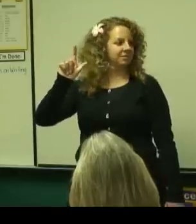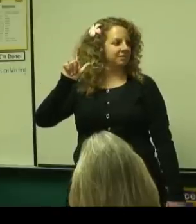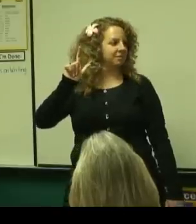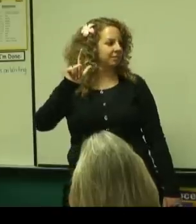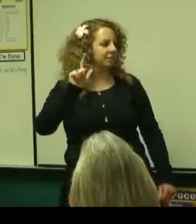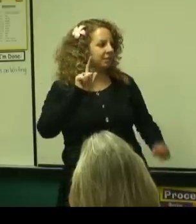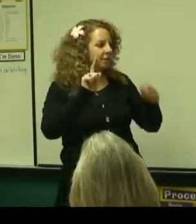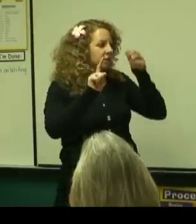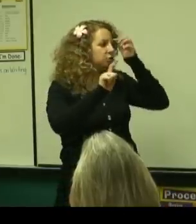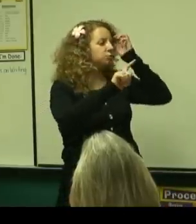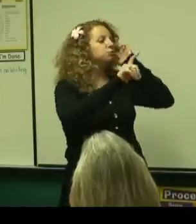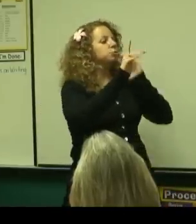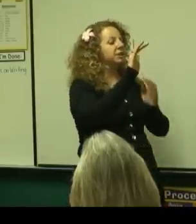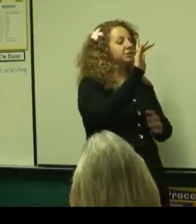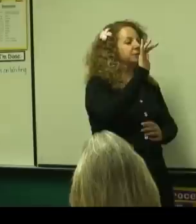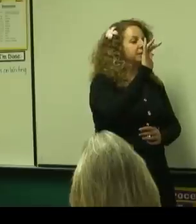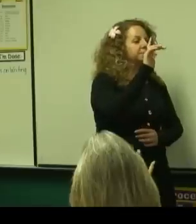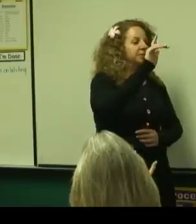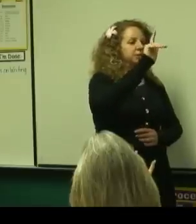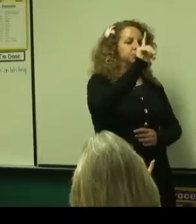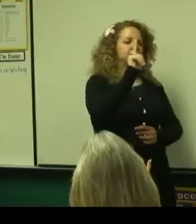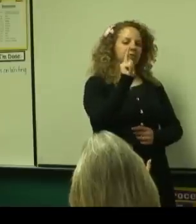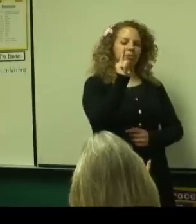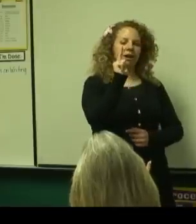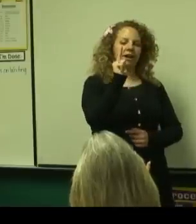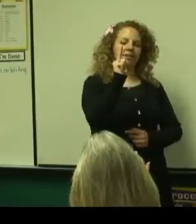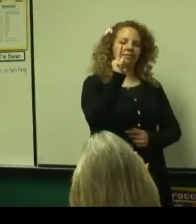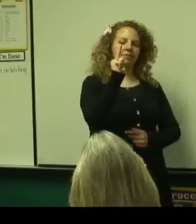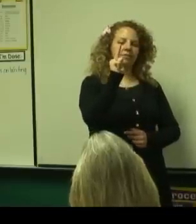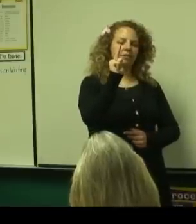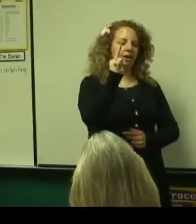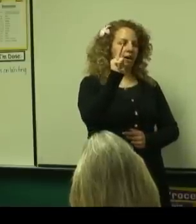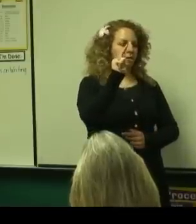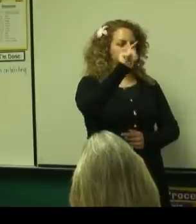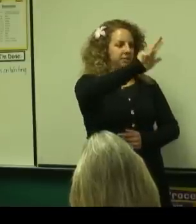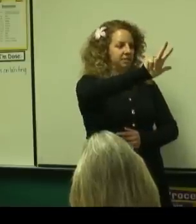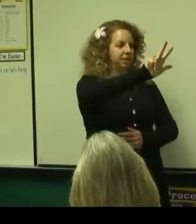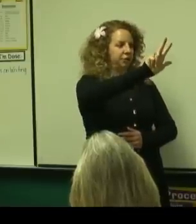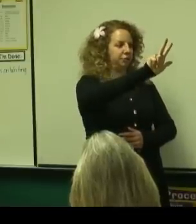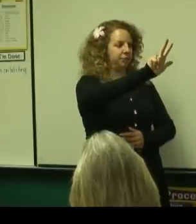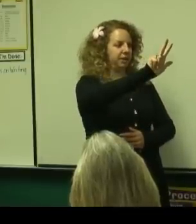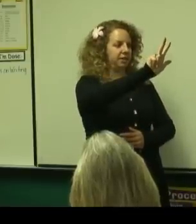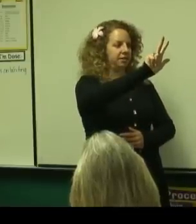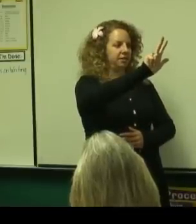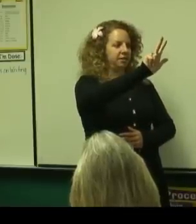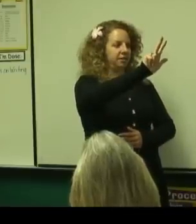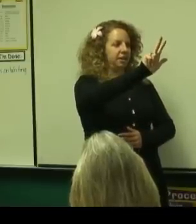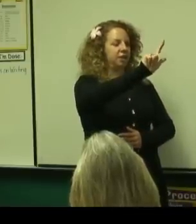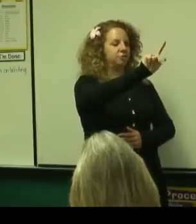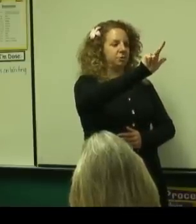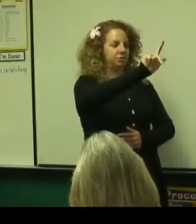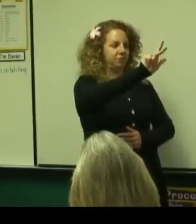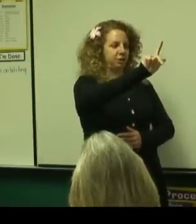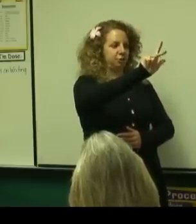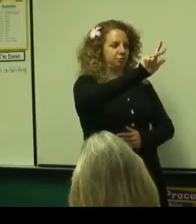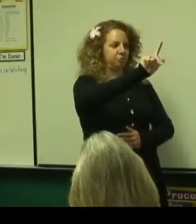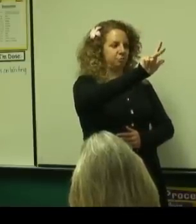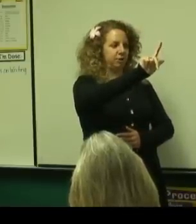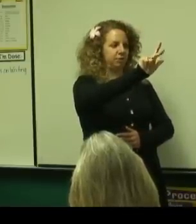from 23? 23 is whenever you have, it's like your 3 Yeah. and your middle finger Right.